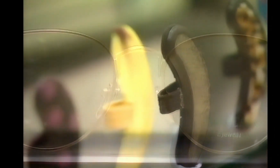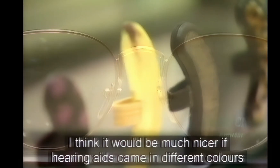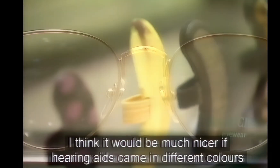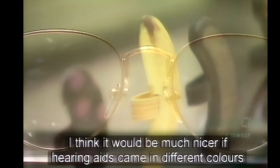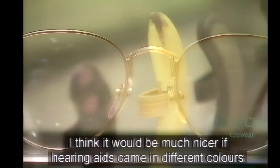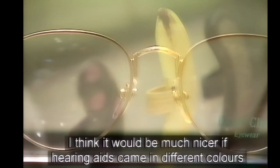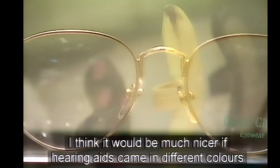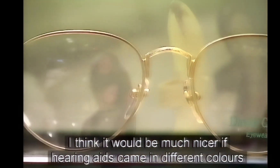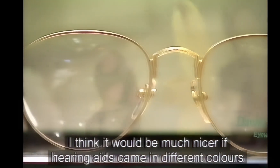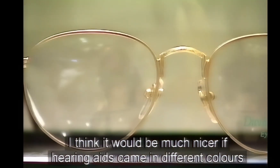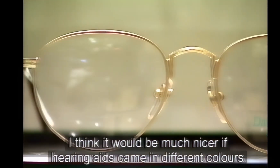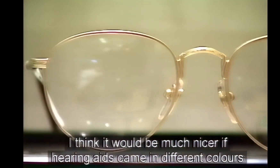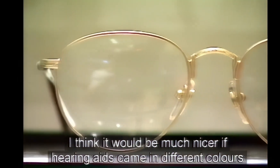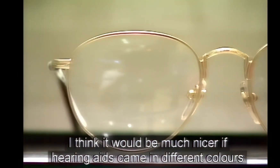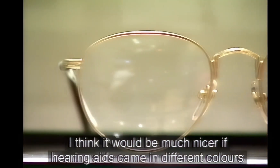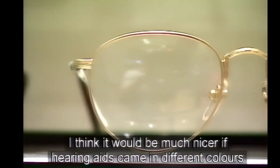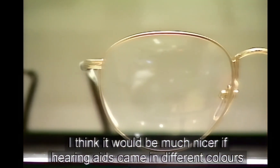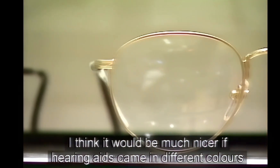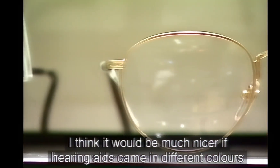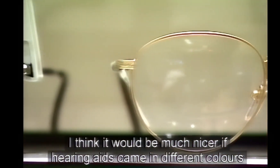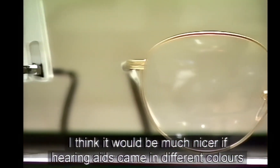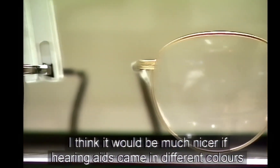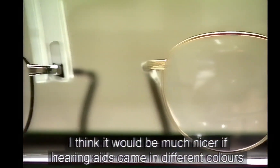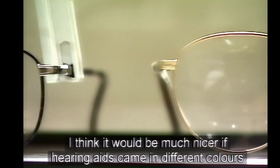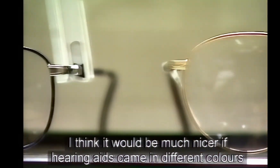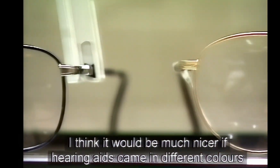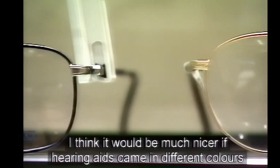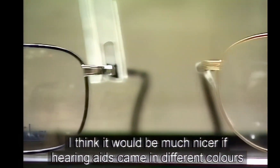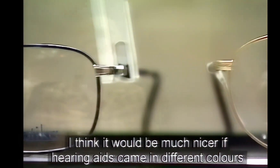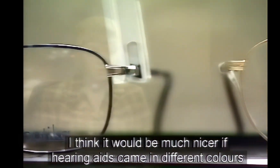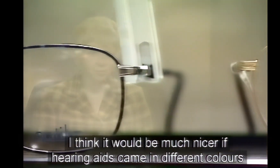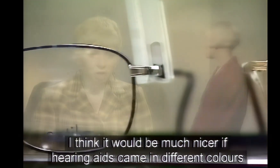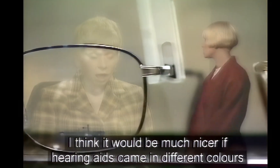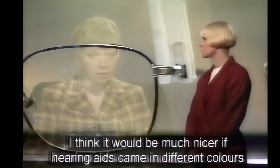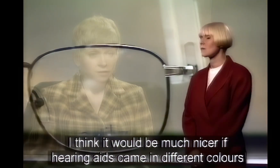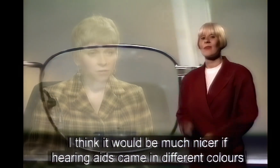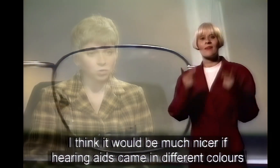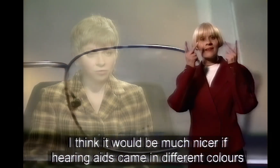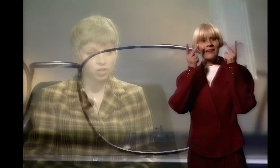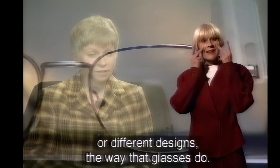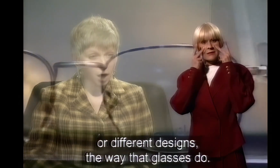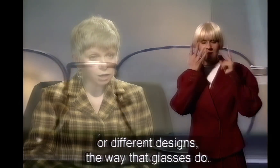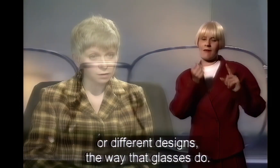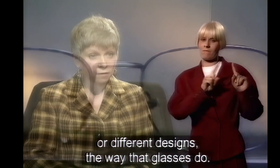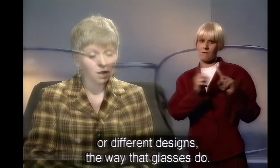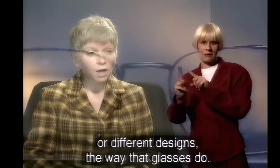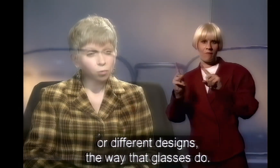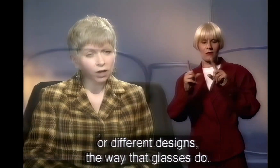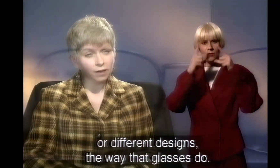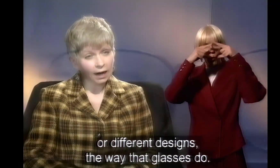And I think it would be much nicer if hearing aids came in different colours or different designs, the way that